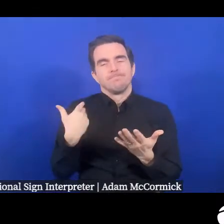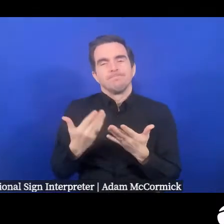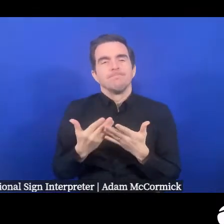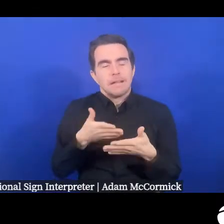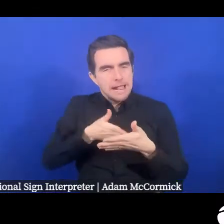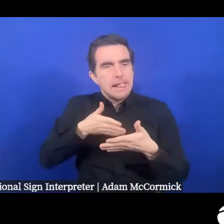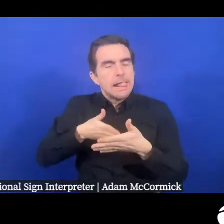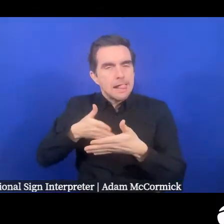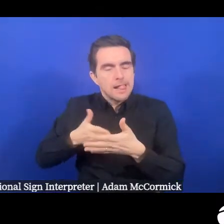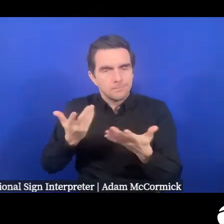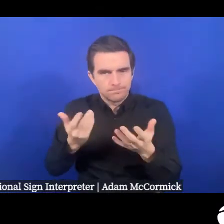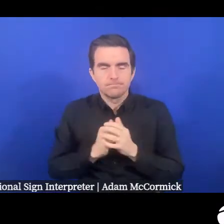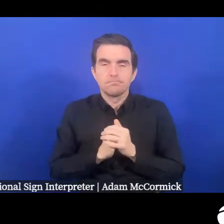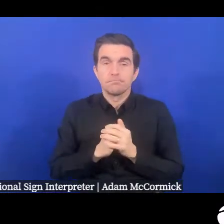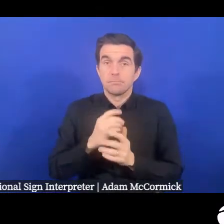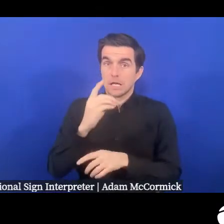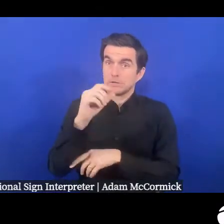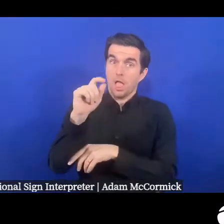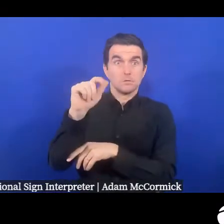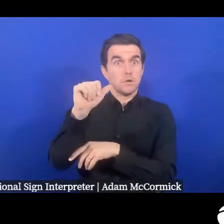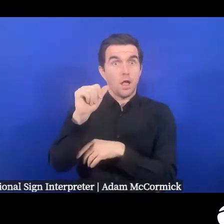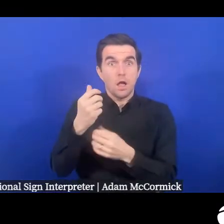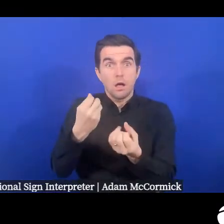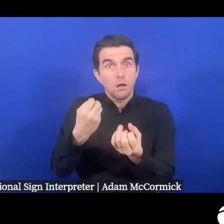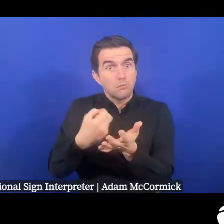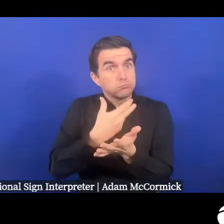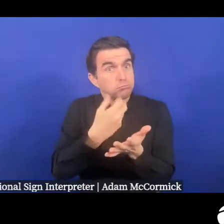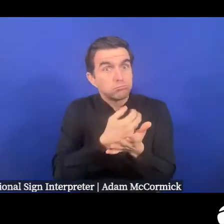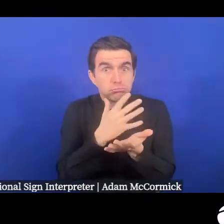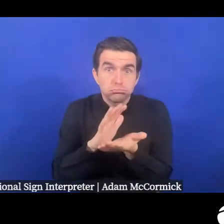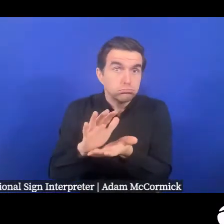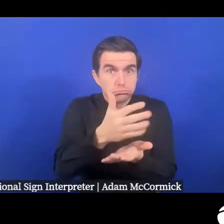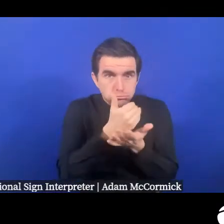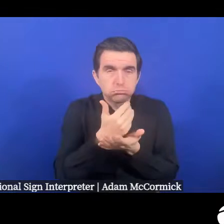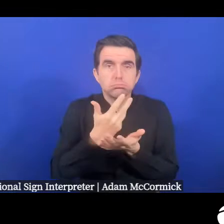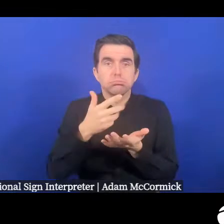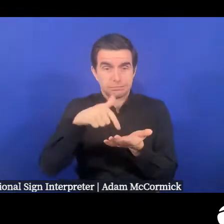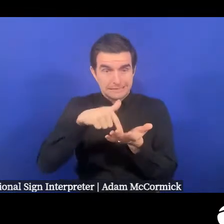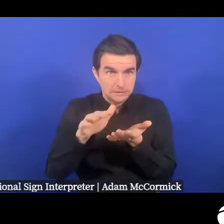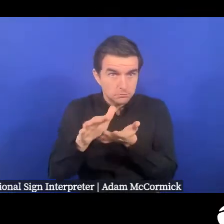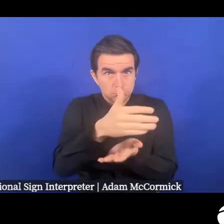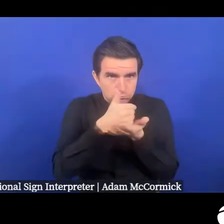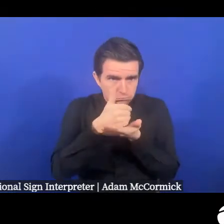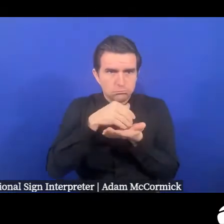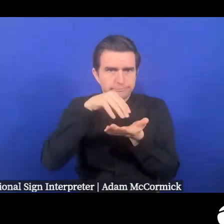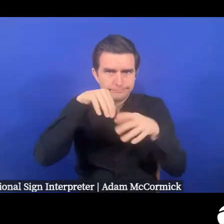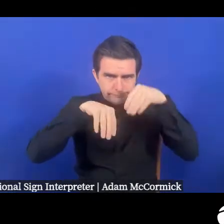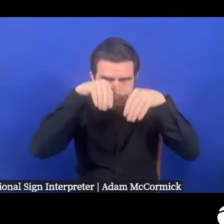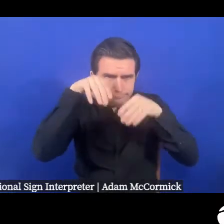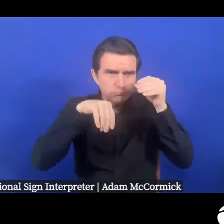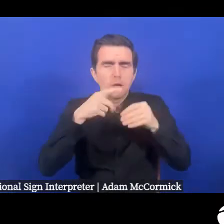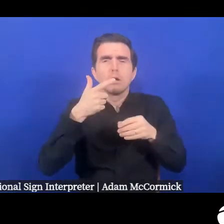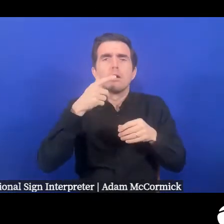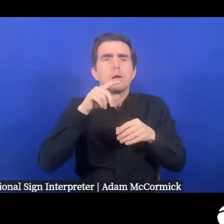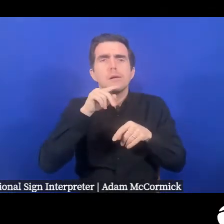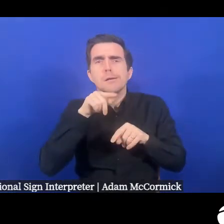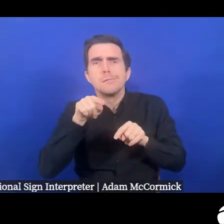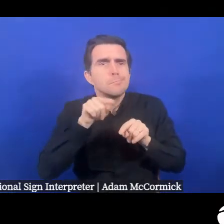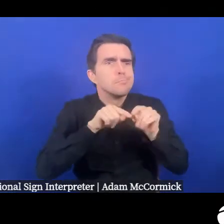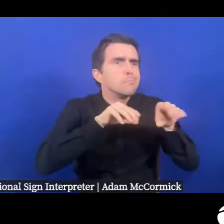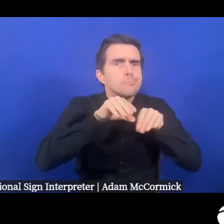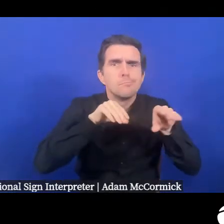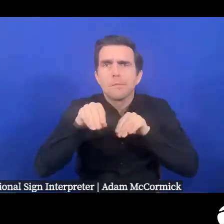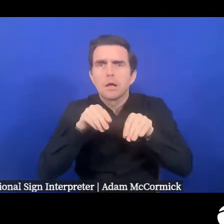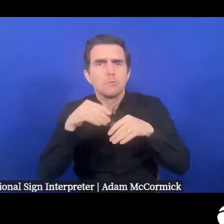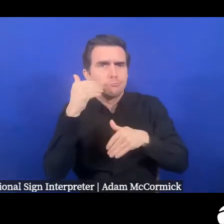only in the public sector but also in the private sector. When you take in consideration the trade